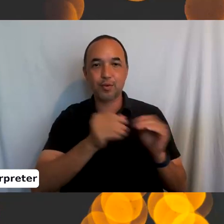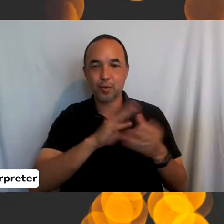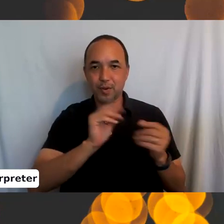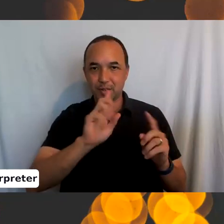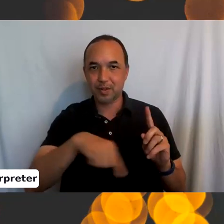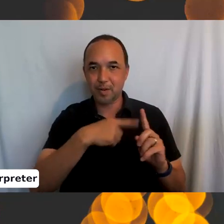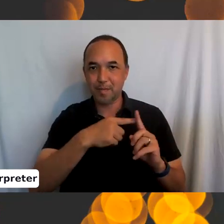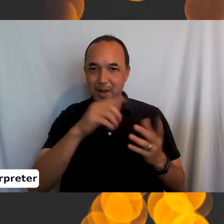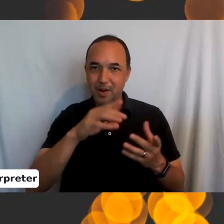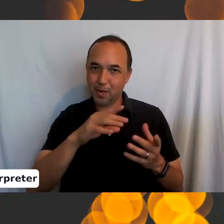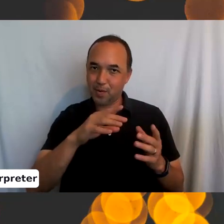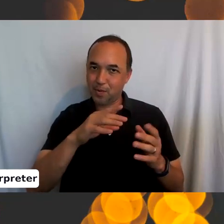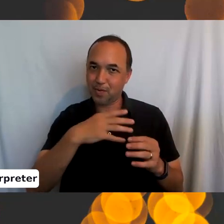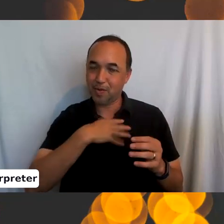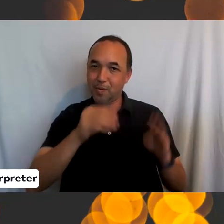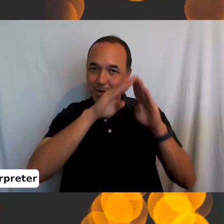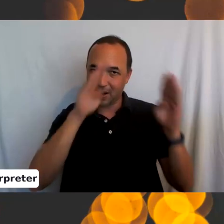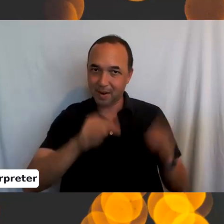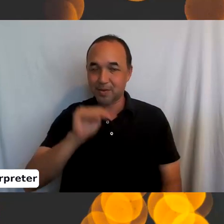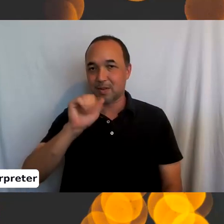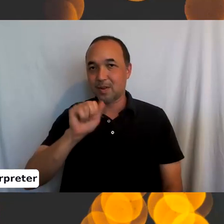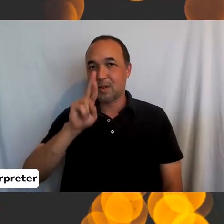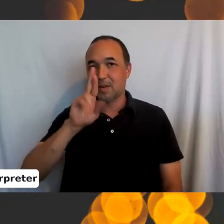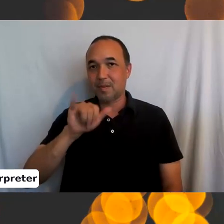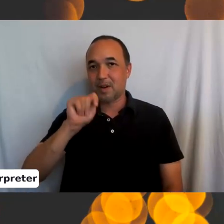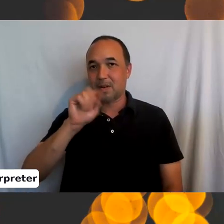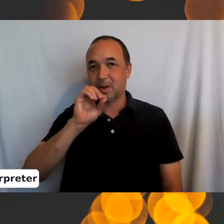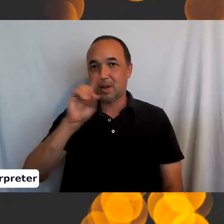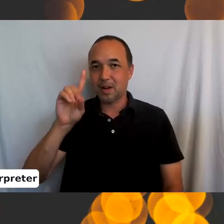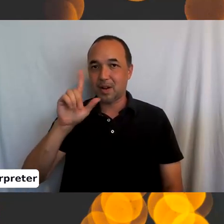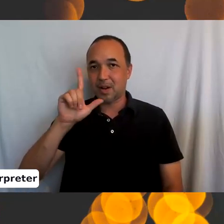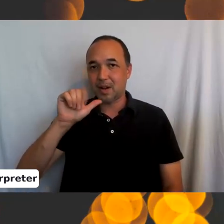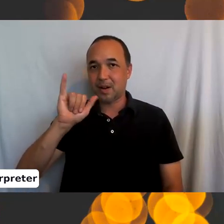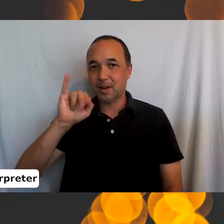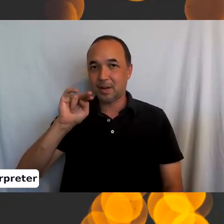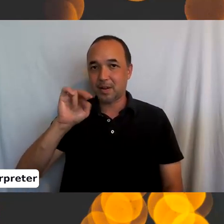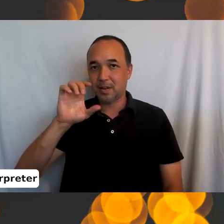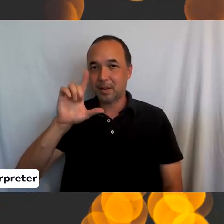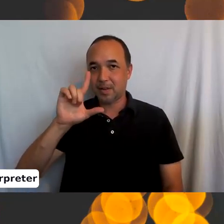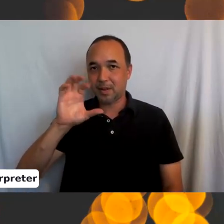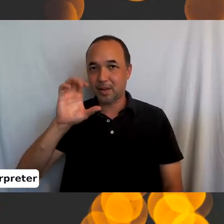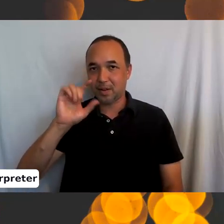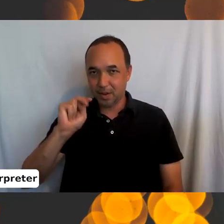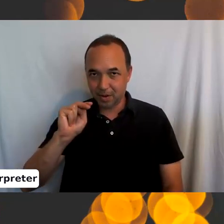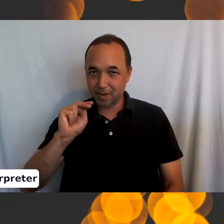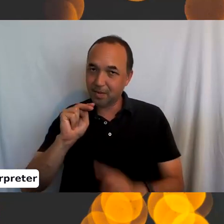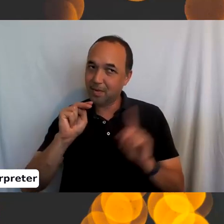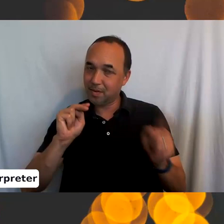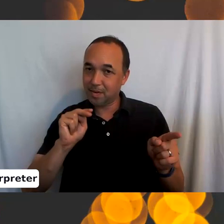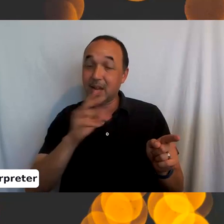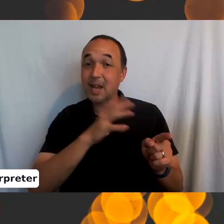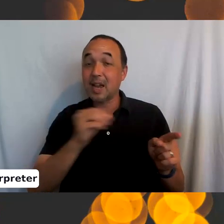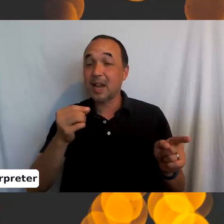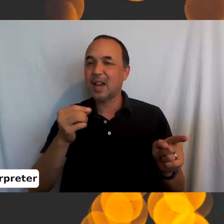Todd Lincoln was a huge spiritualist and had seances there and stuff. And I would also like to investigate